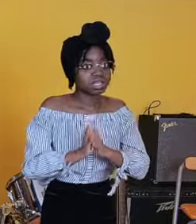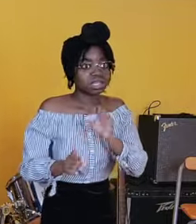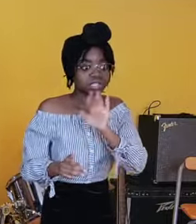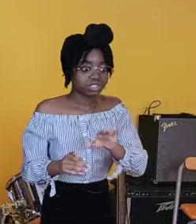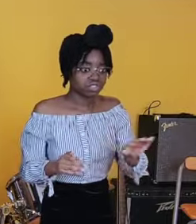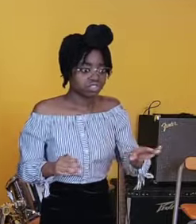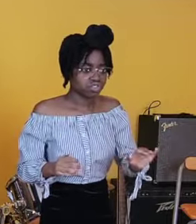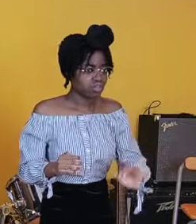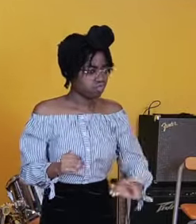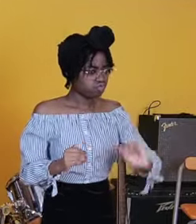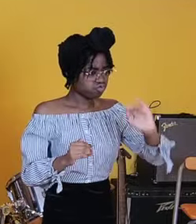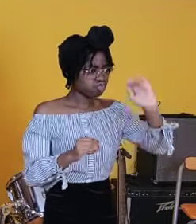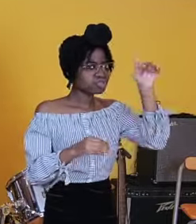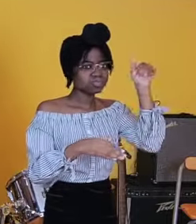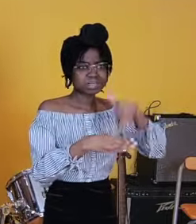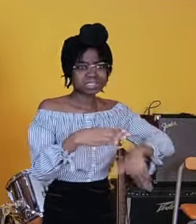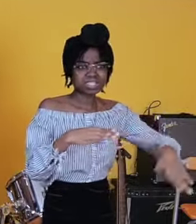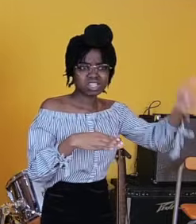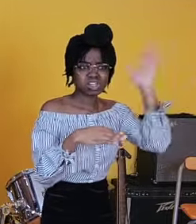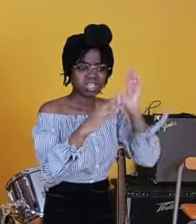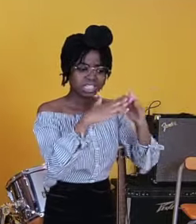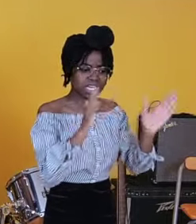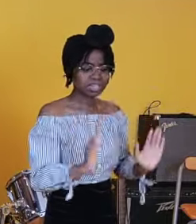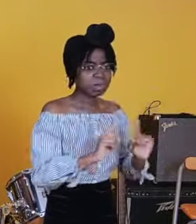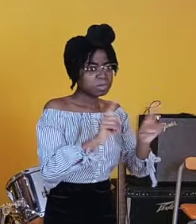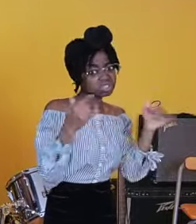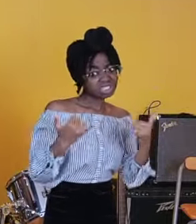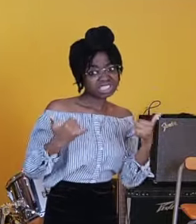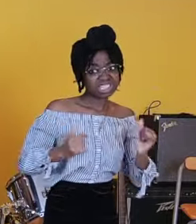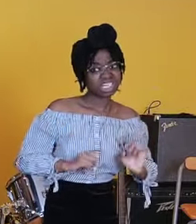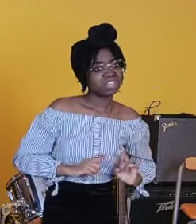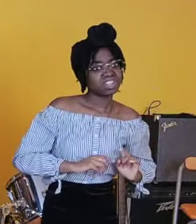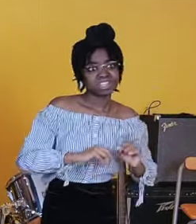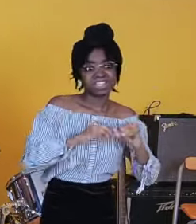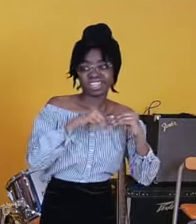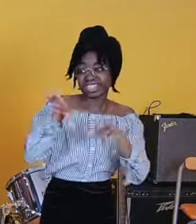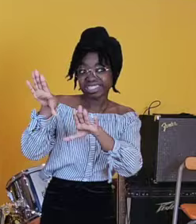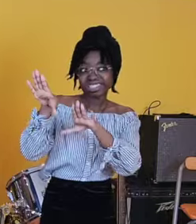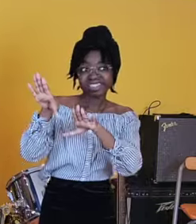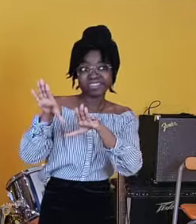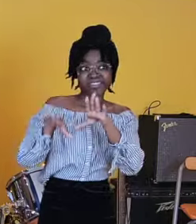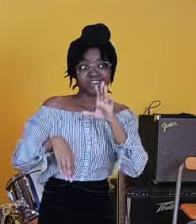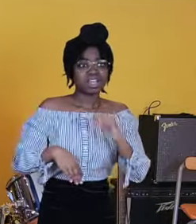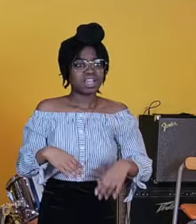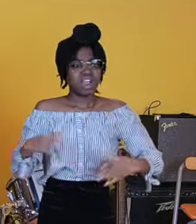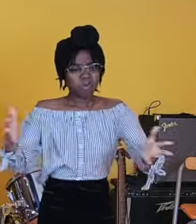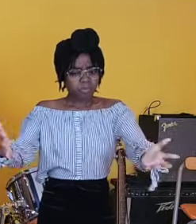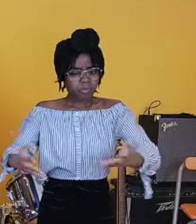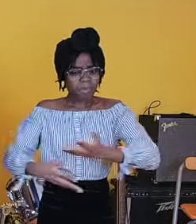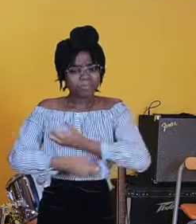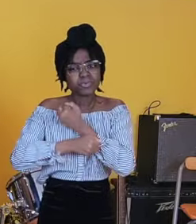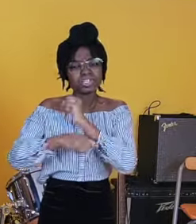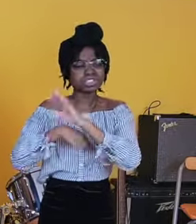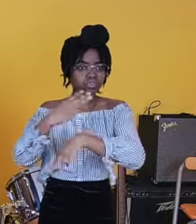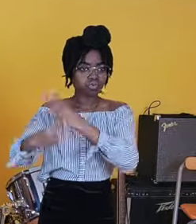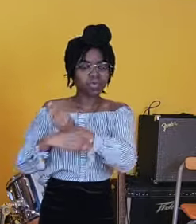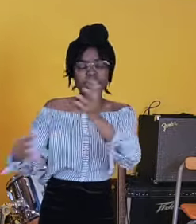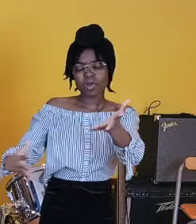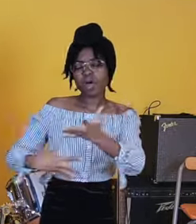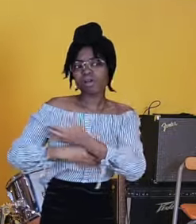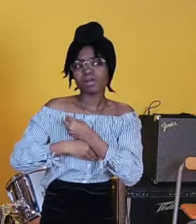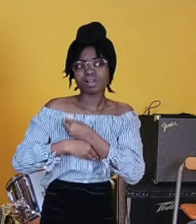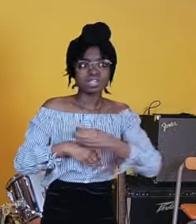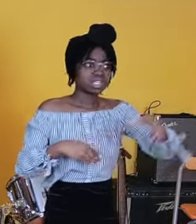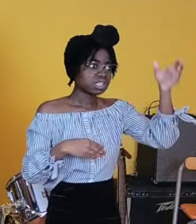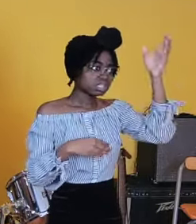turned their backs on God and doing their own thing. They're walking away from God, you know, they're embracing the world. And so the parents, the father,